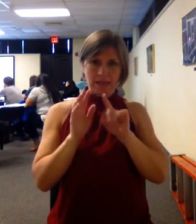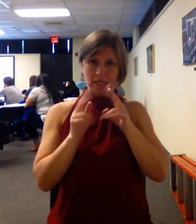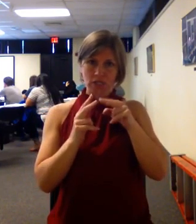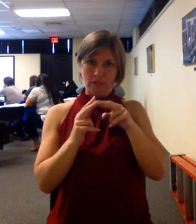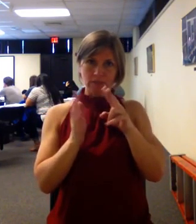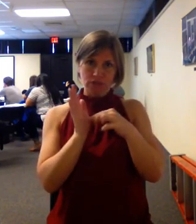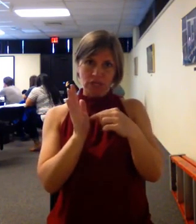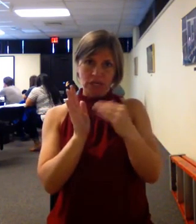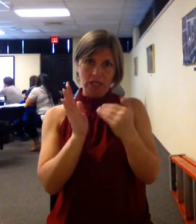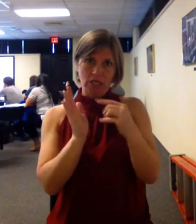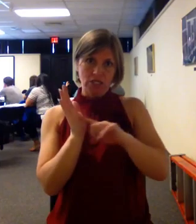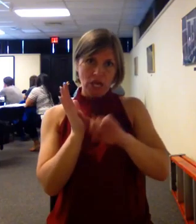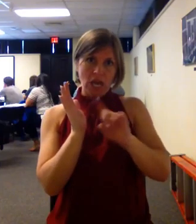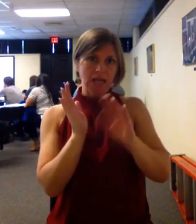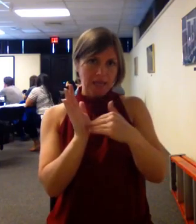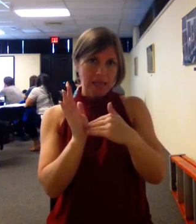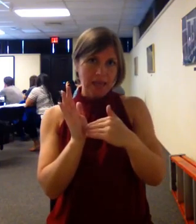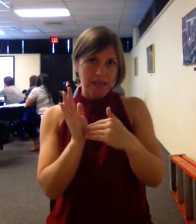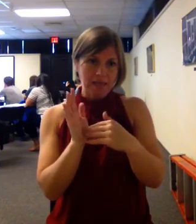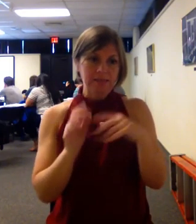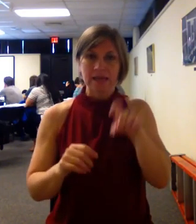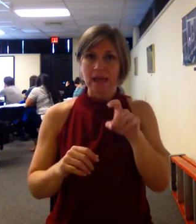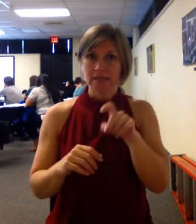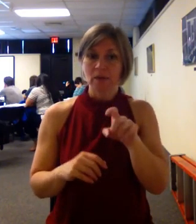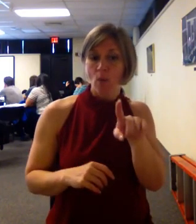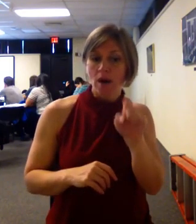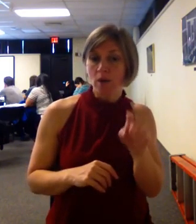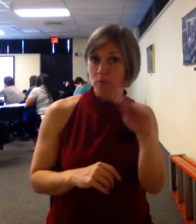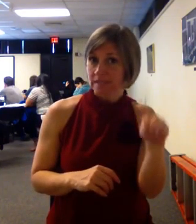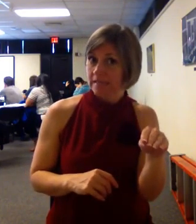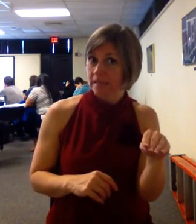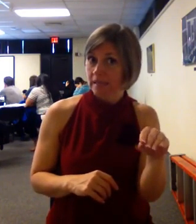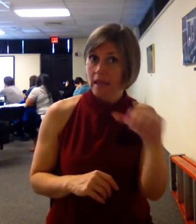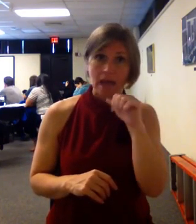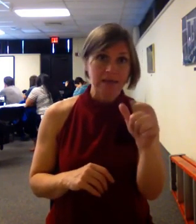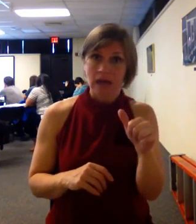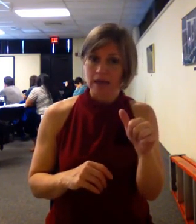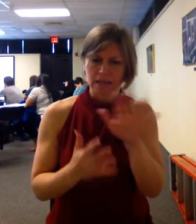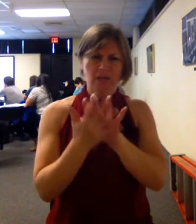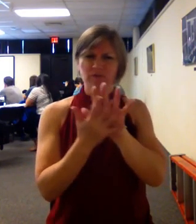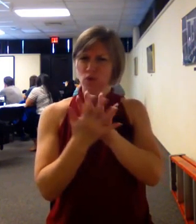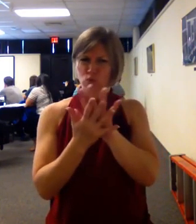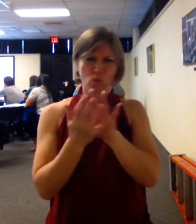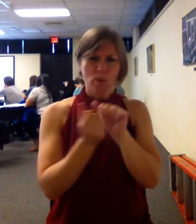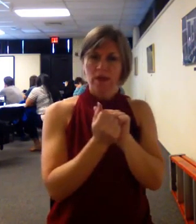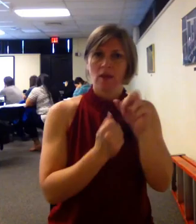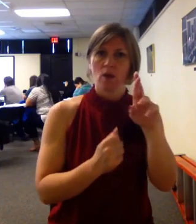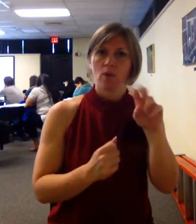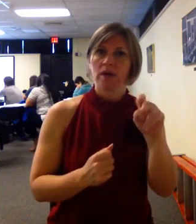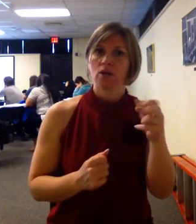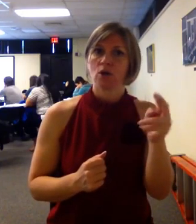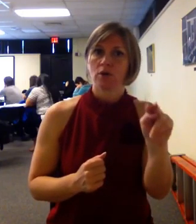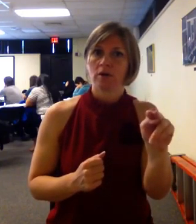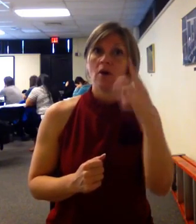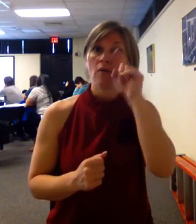that my weights equal 1 or 100% and not get them confused with the returns. Because for me, if I start having too